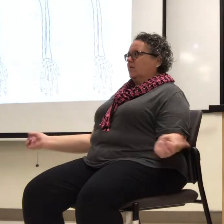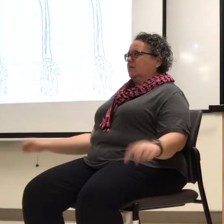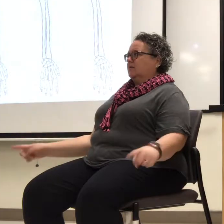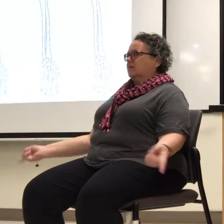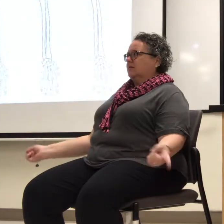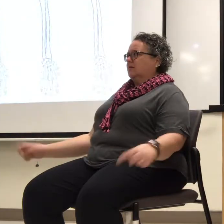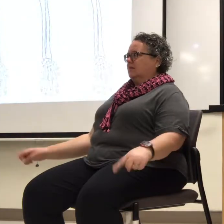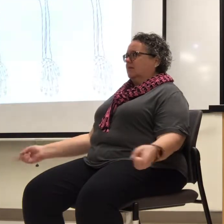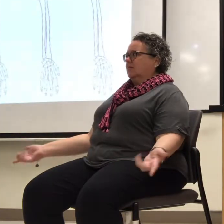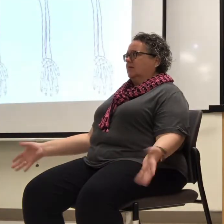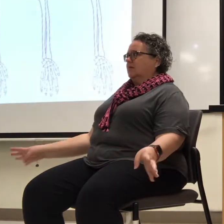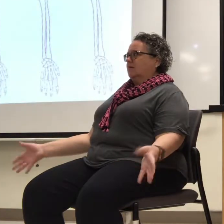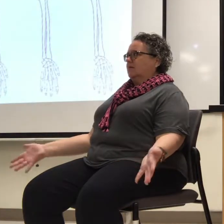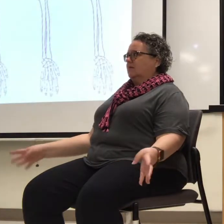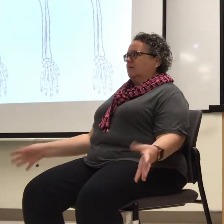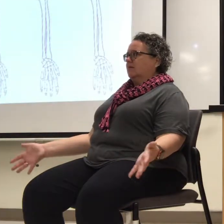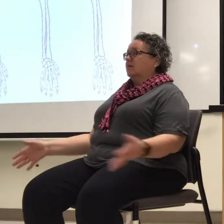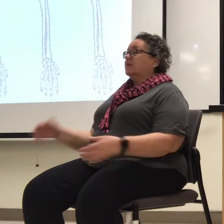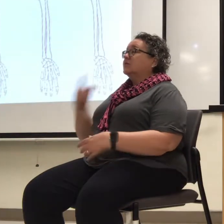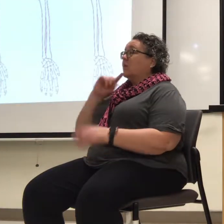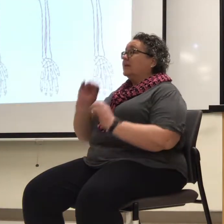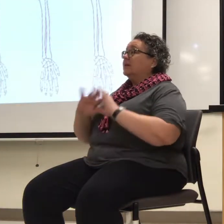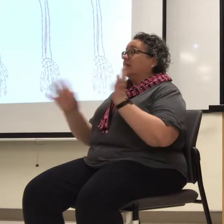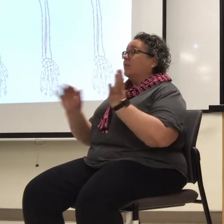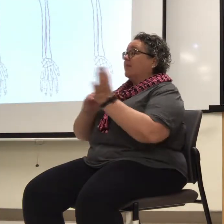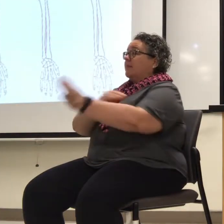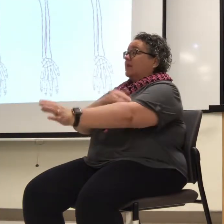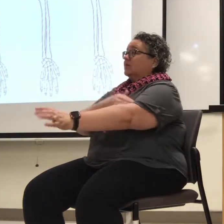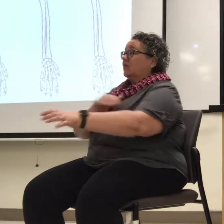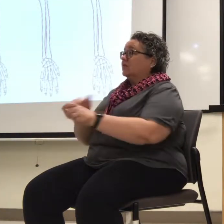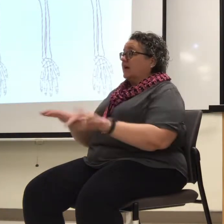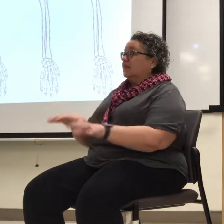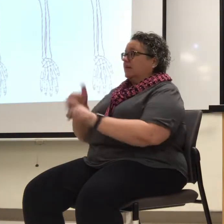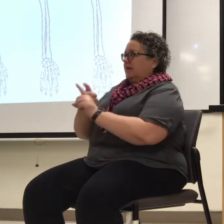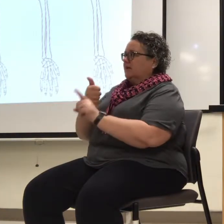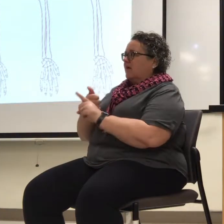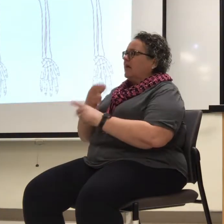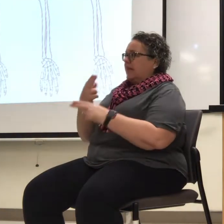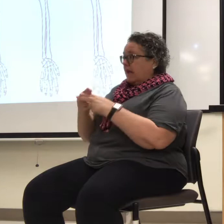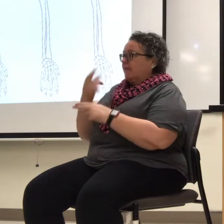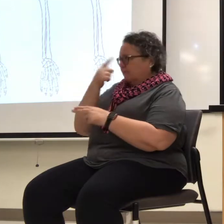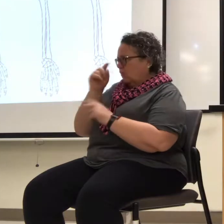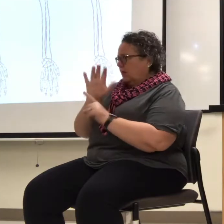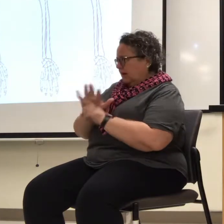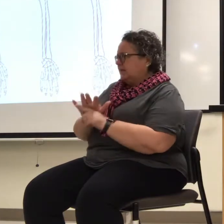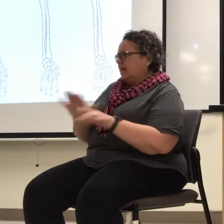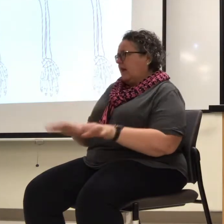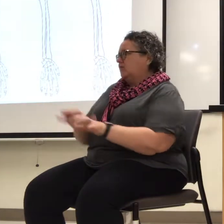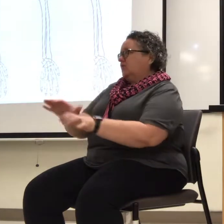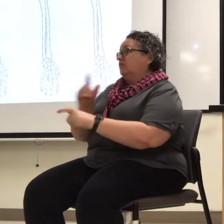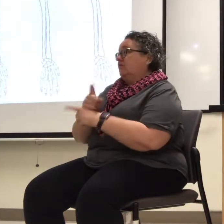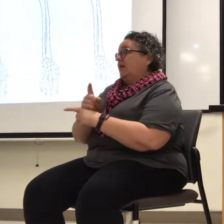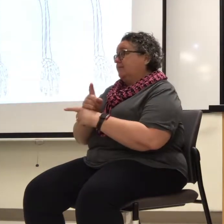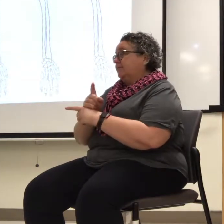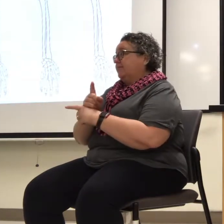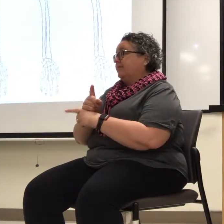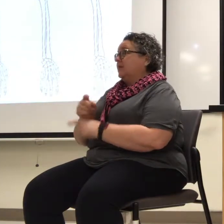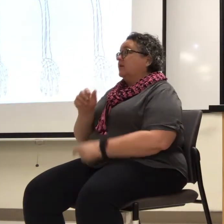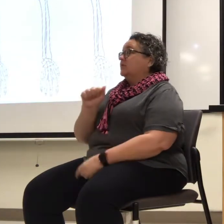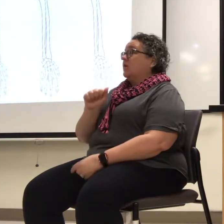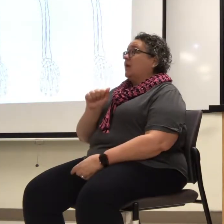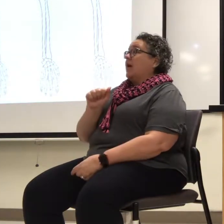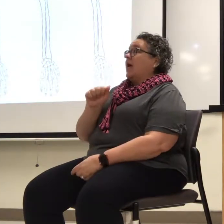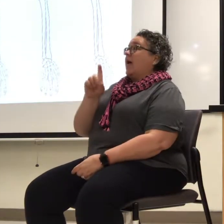Well, it's clear what this muscle does. This muscle is named for its action, right? This muscle